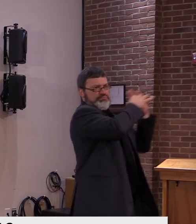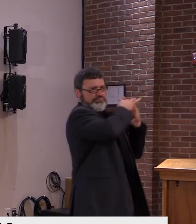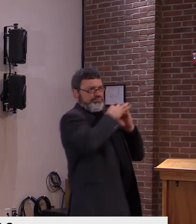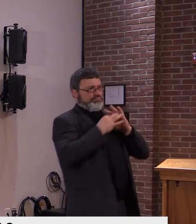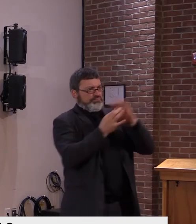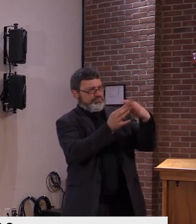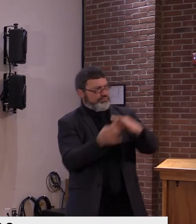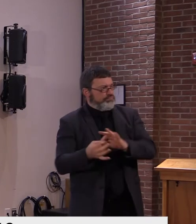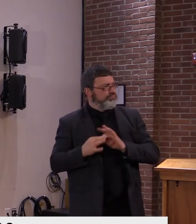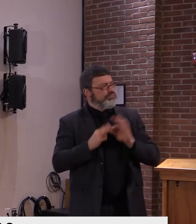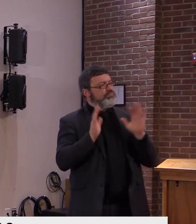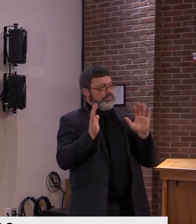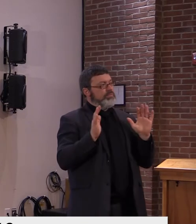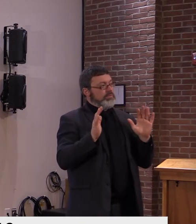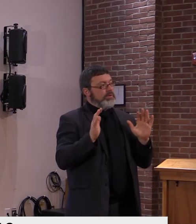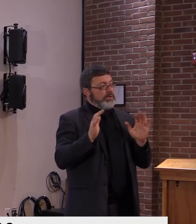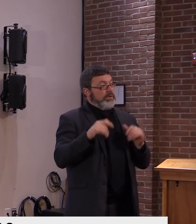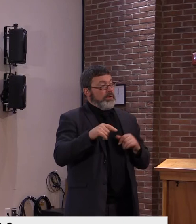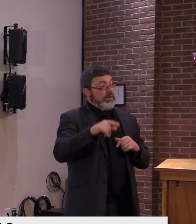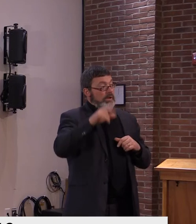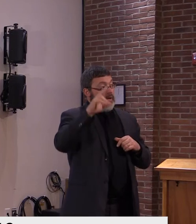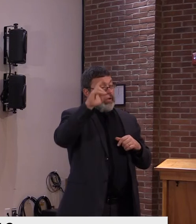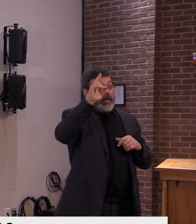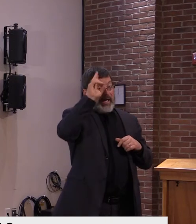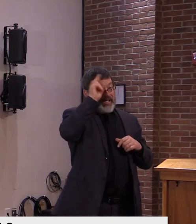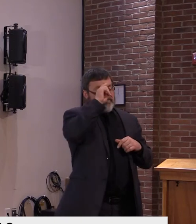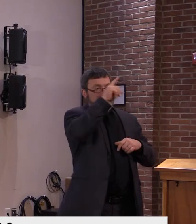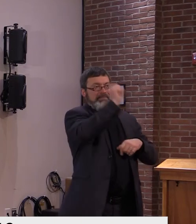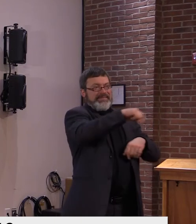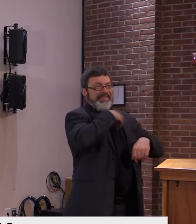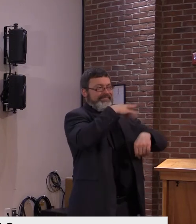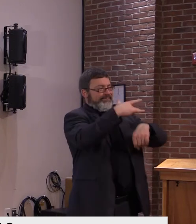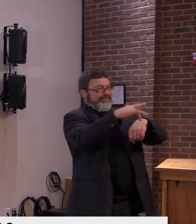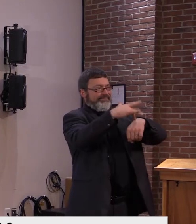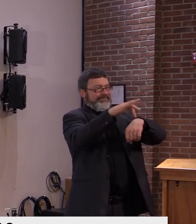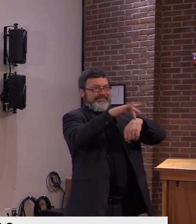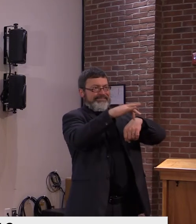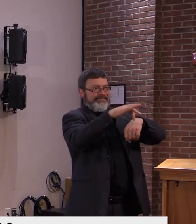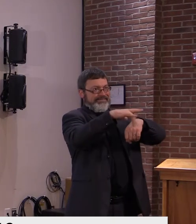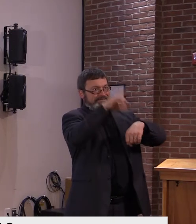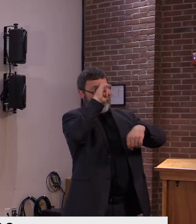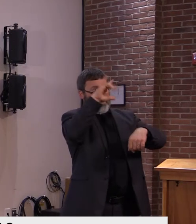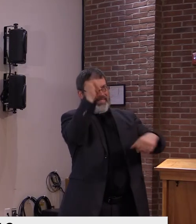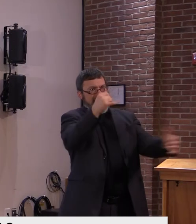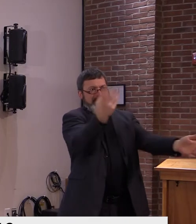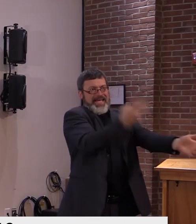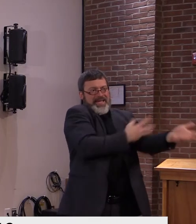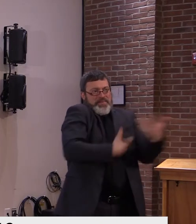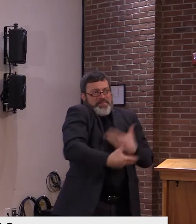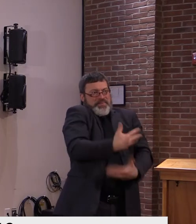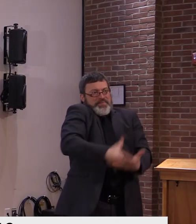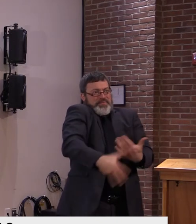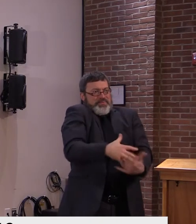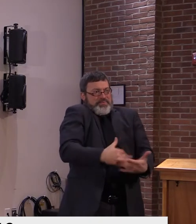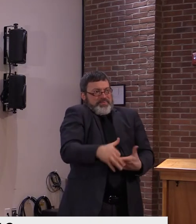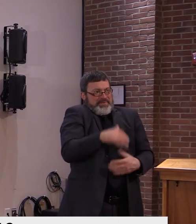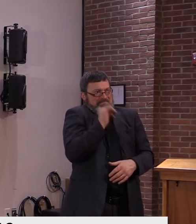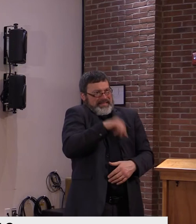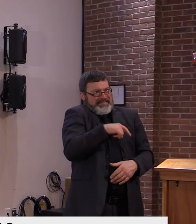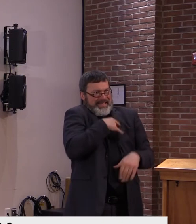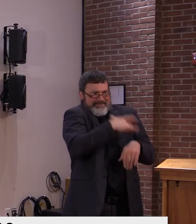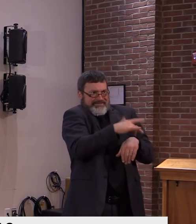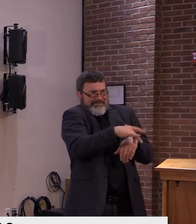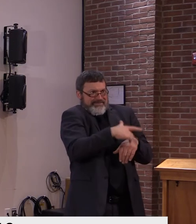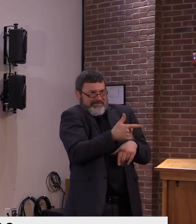to Burlington. So we have to iron out how that would work as well. But the same discussions are occurring, you know, with the federal government with